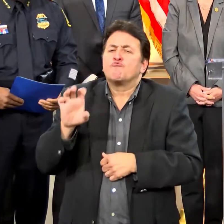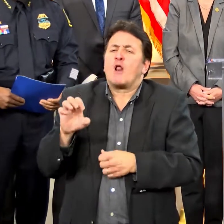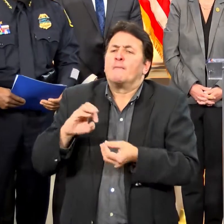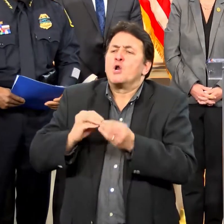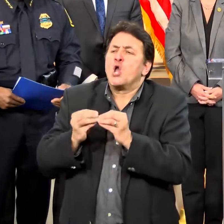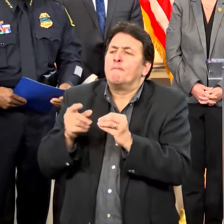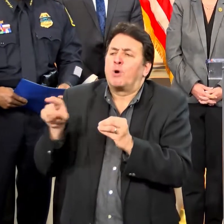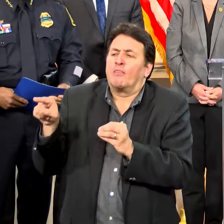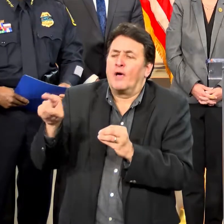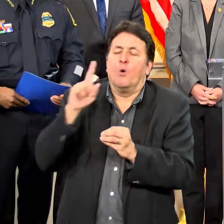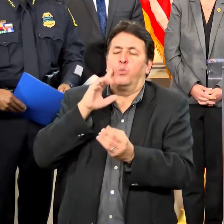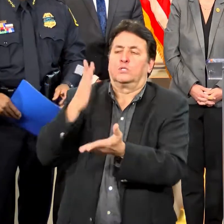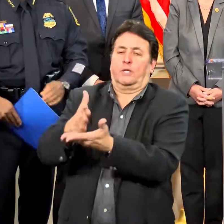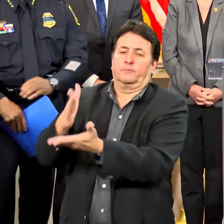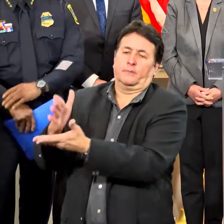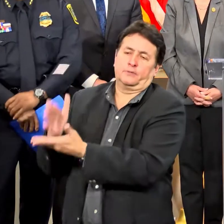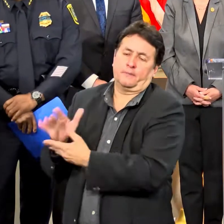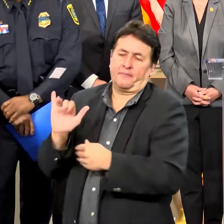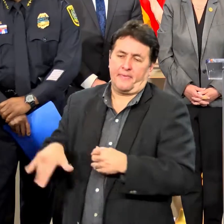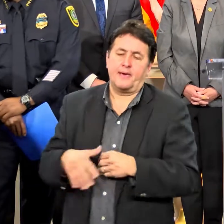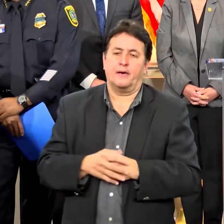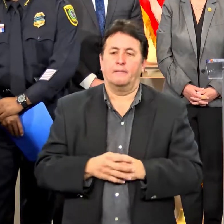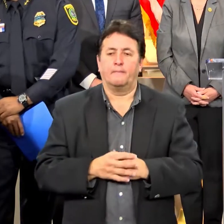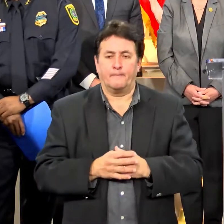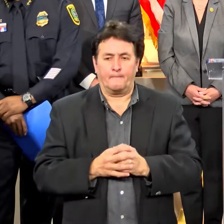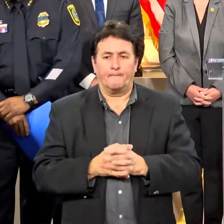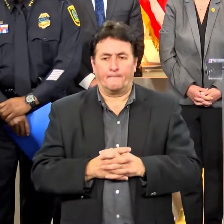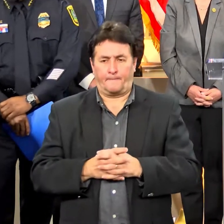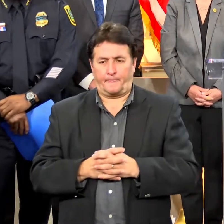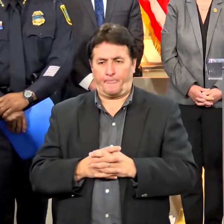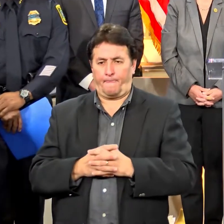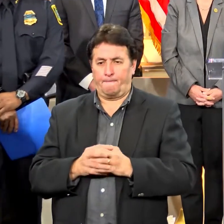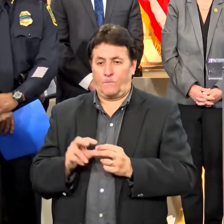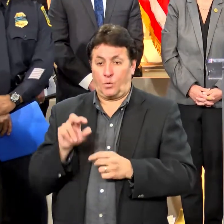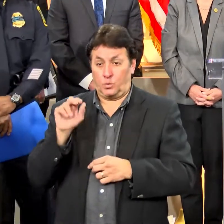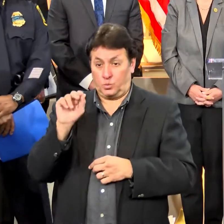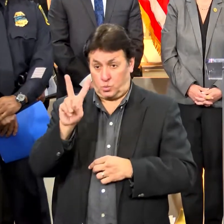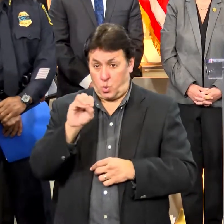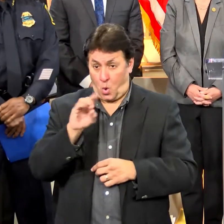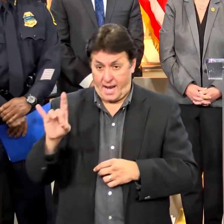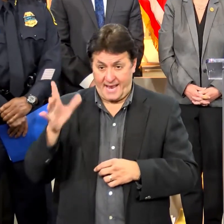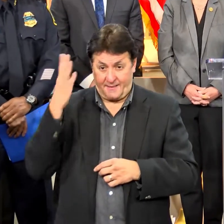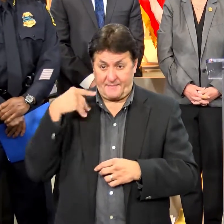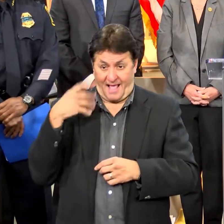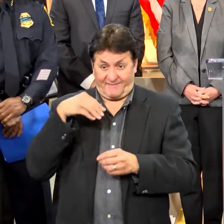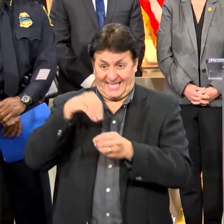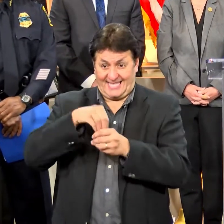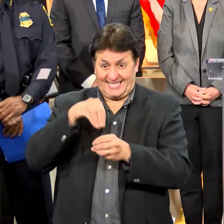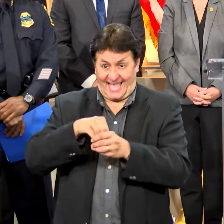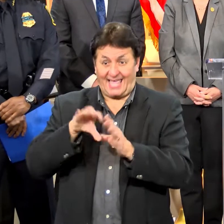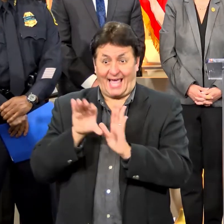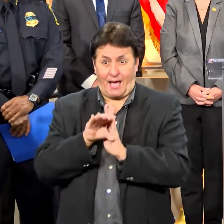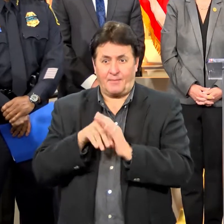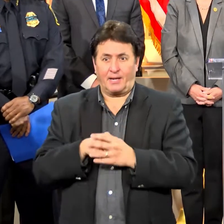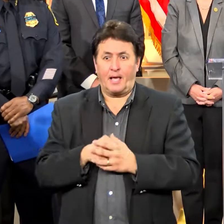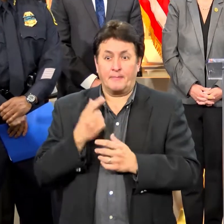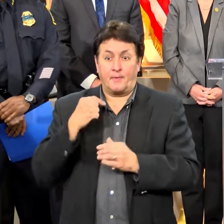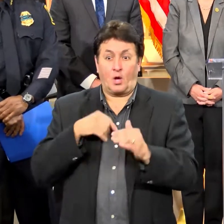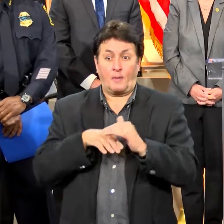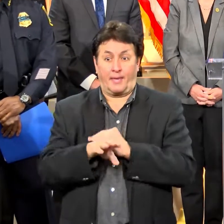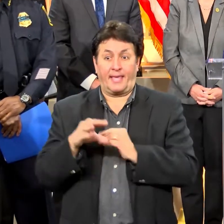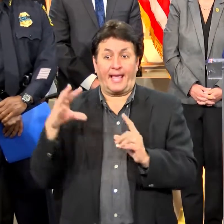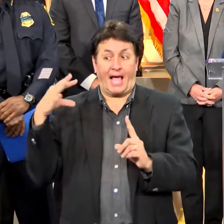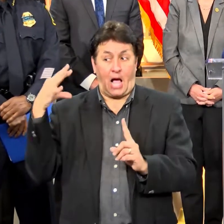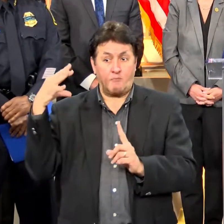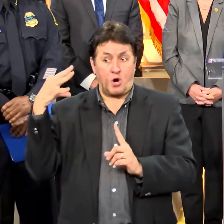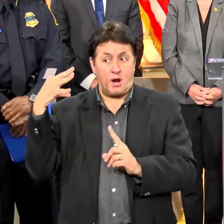what council did in 2008, where cameras cover the inside and those entering through the doors. These cameras will cover